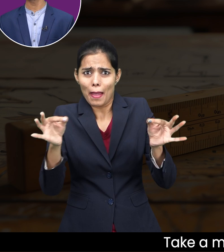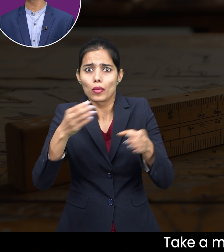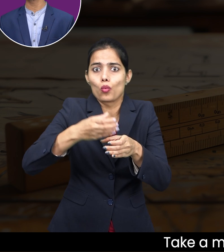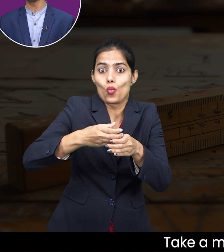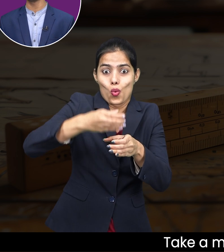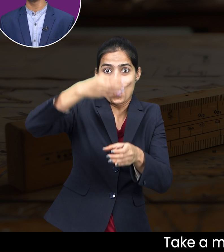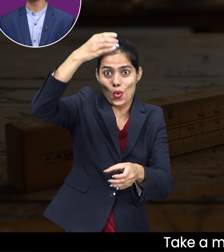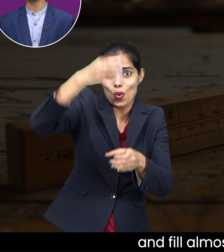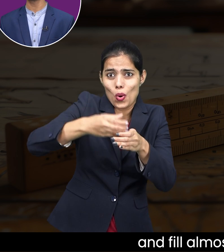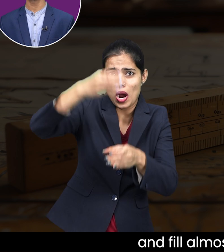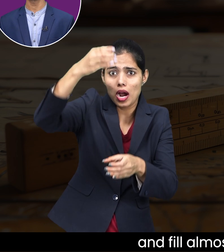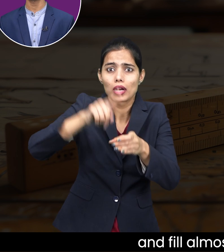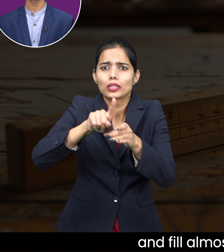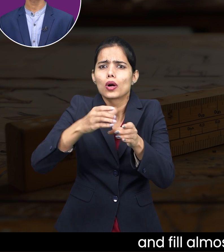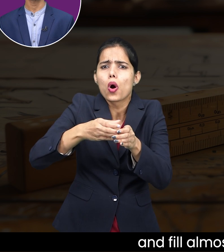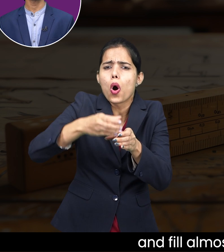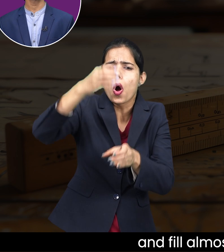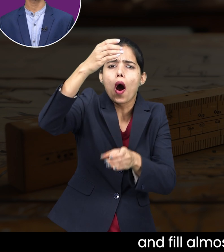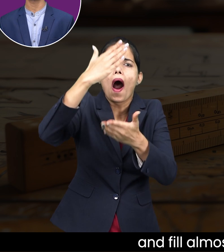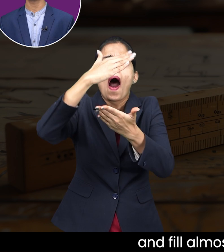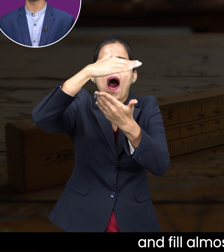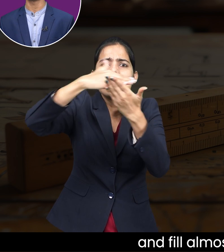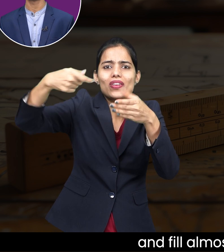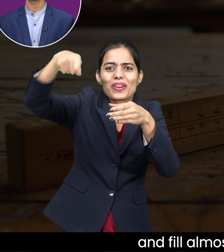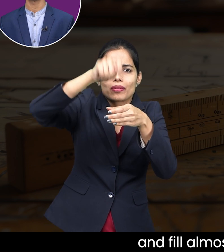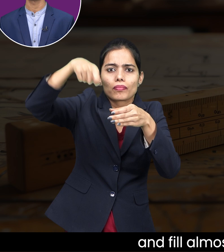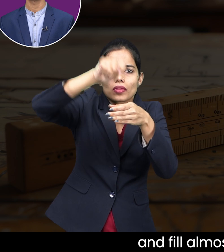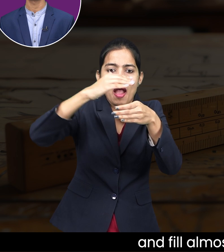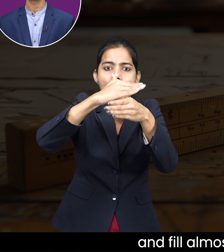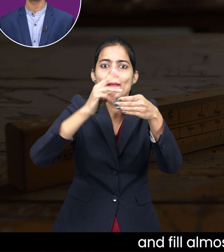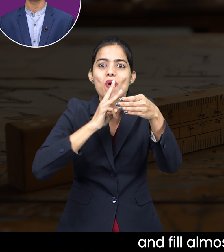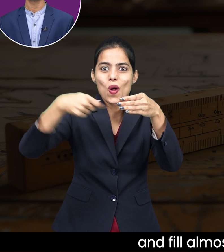Take a measuring cylinder and fill almost half of it with water.